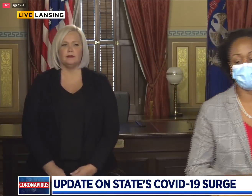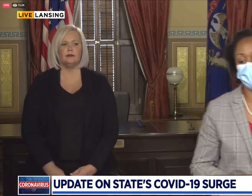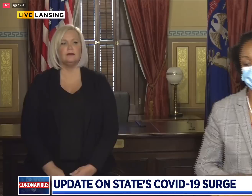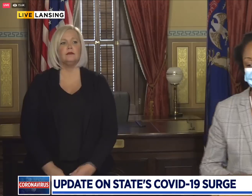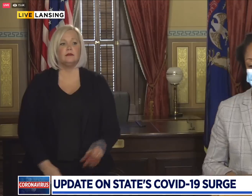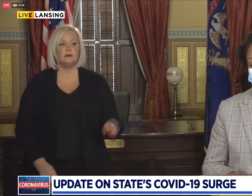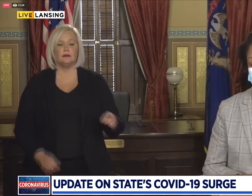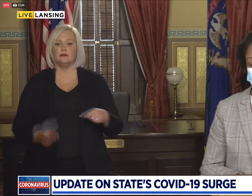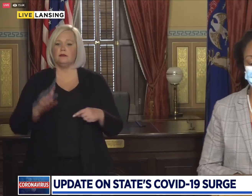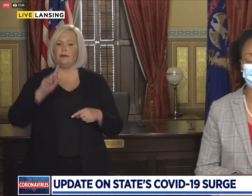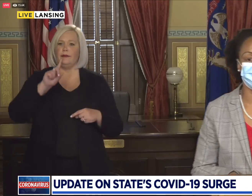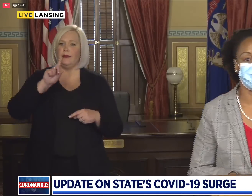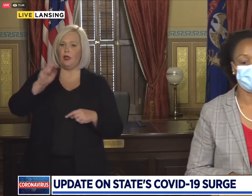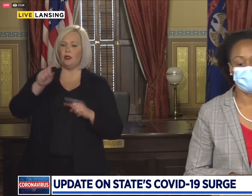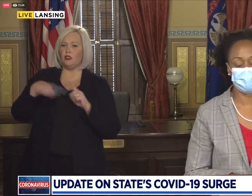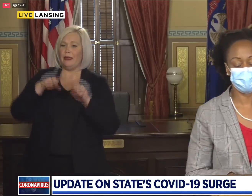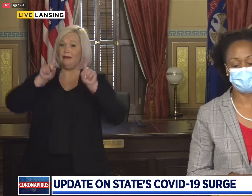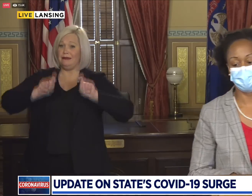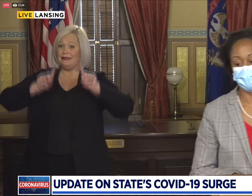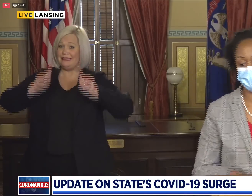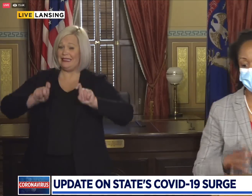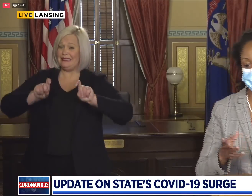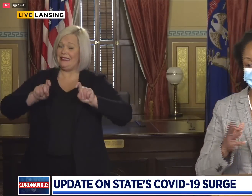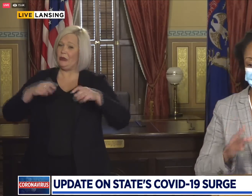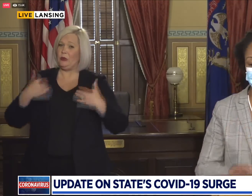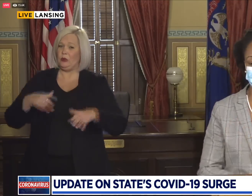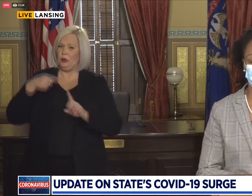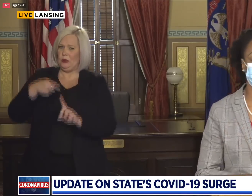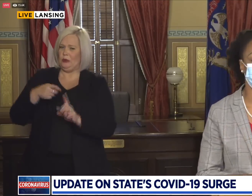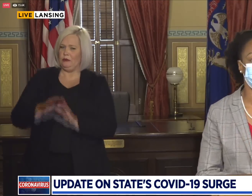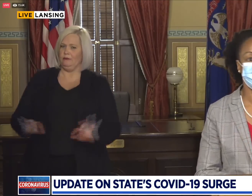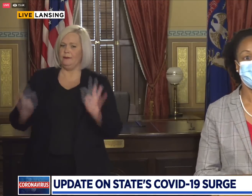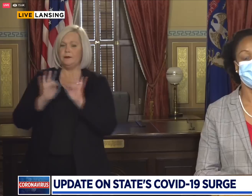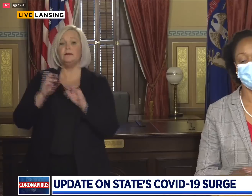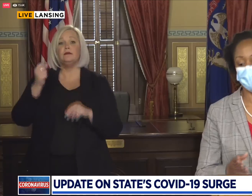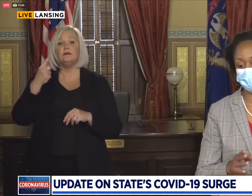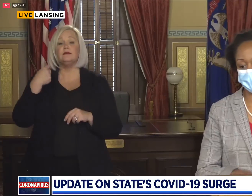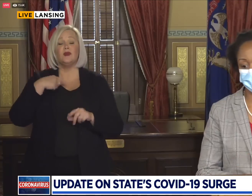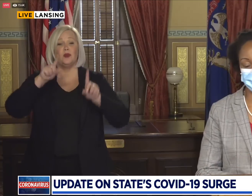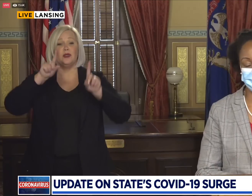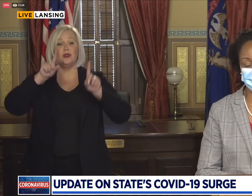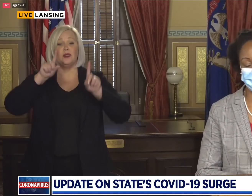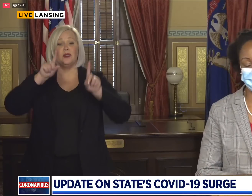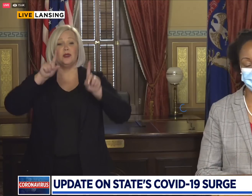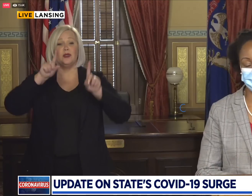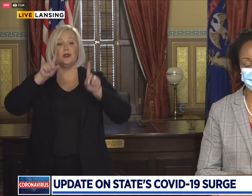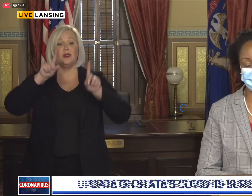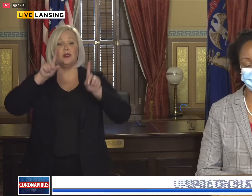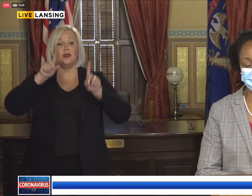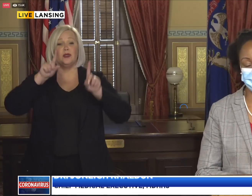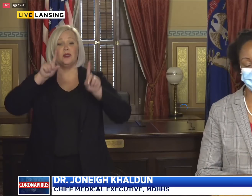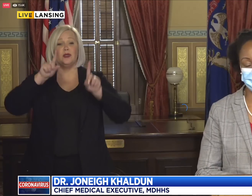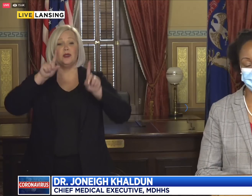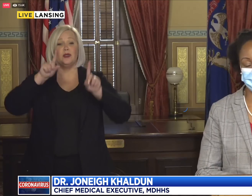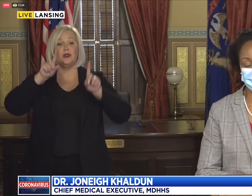Yeah, the question of testing is really a concern. As I said, we're testing now over 45,000.